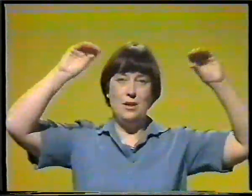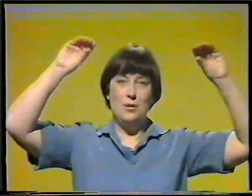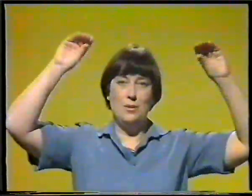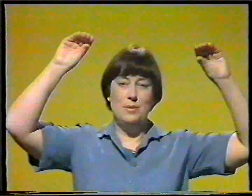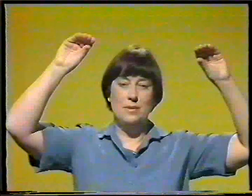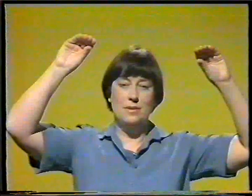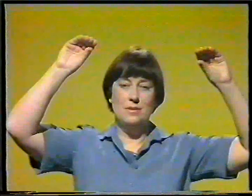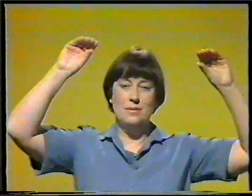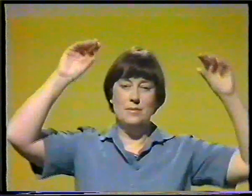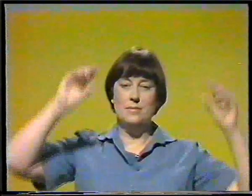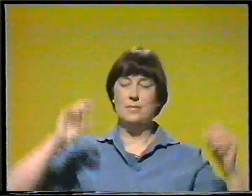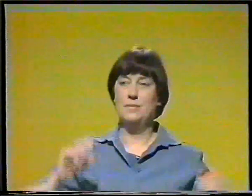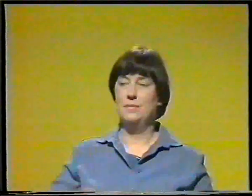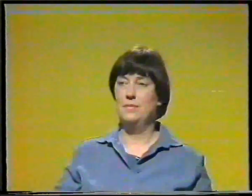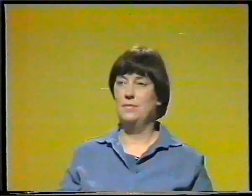Cow.